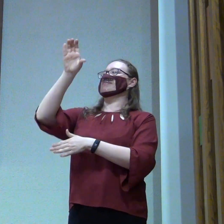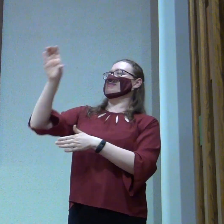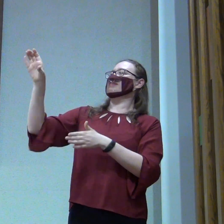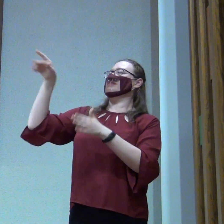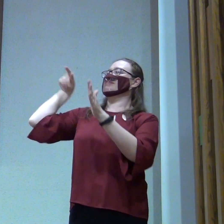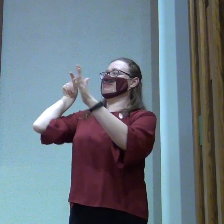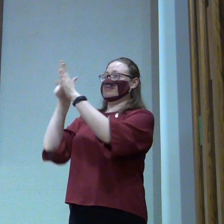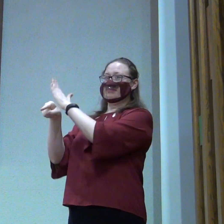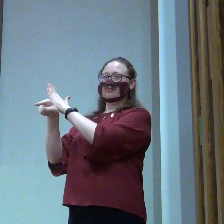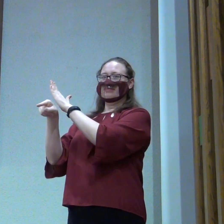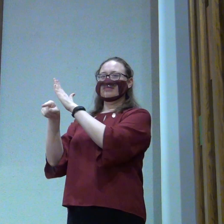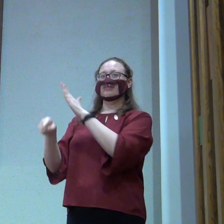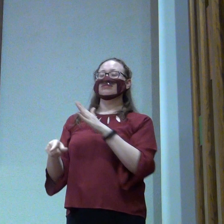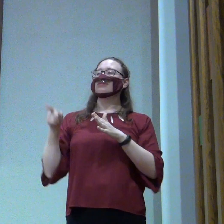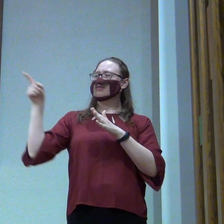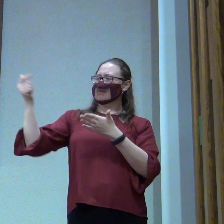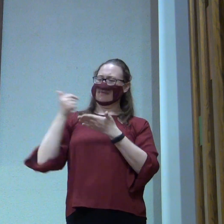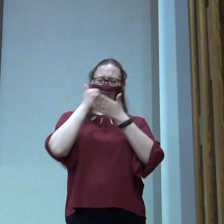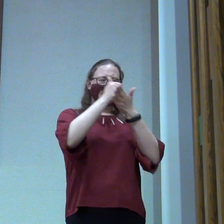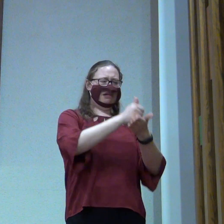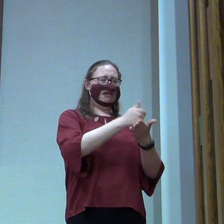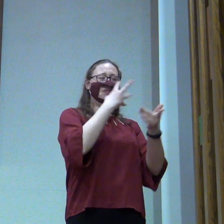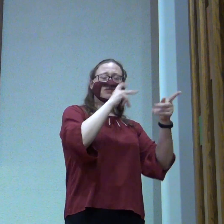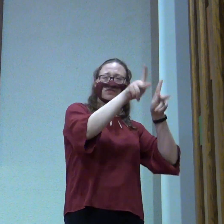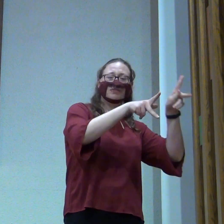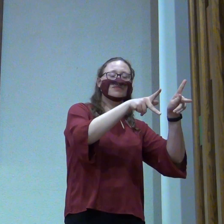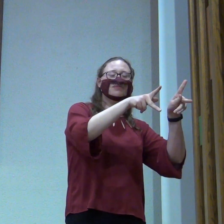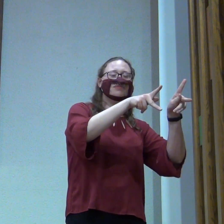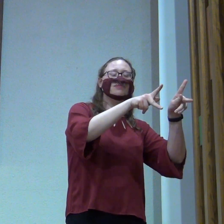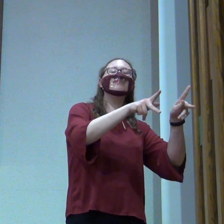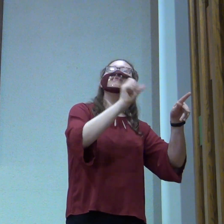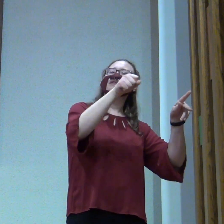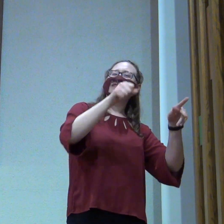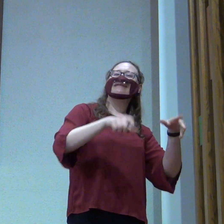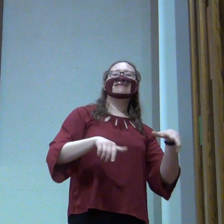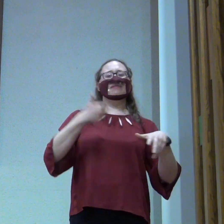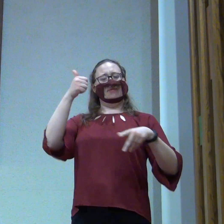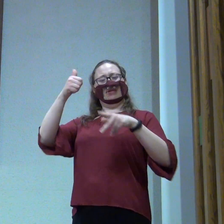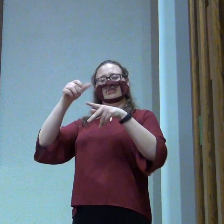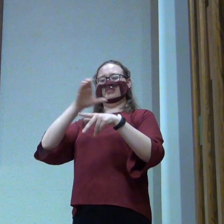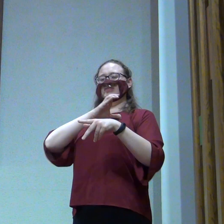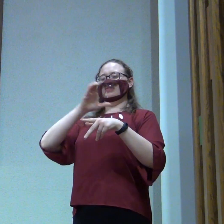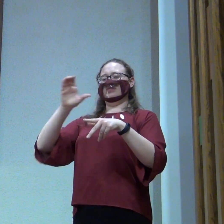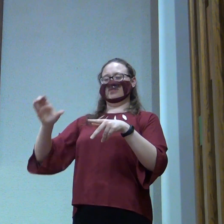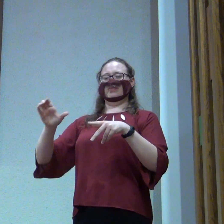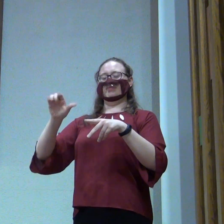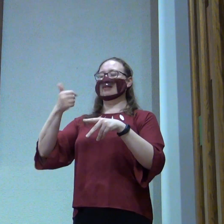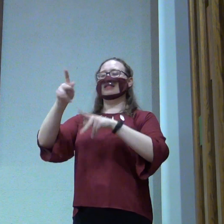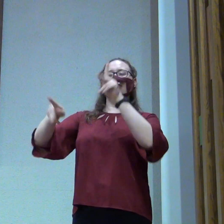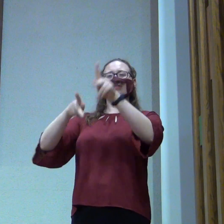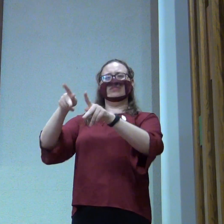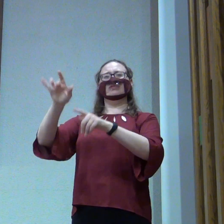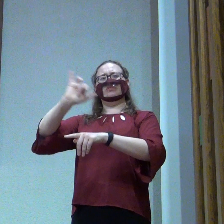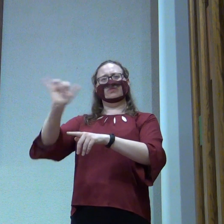only the Jewish people, but us as Gentiles as well, to make us a